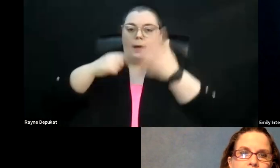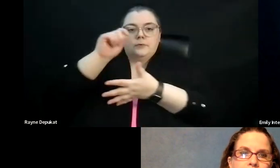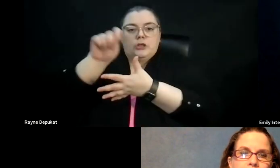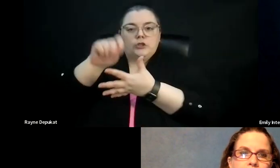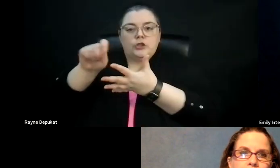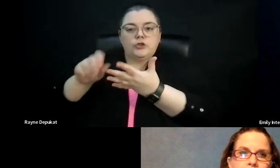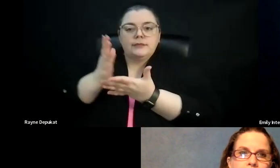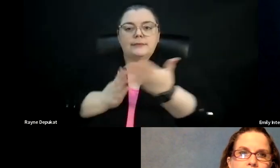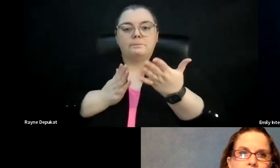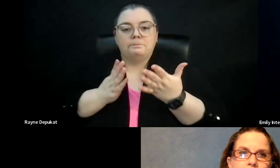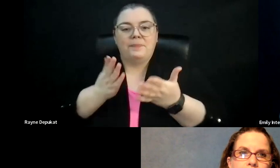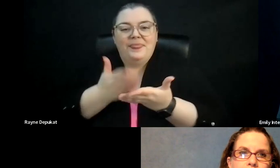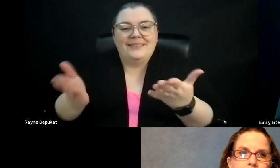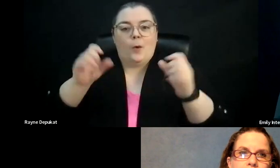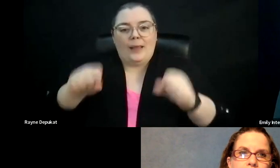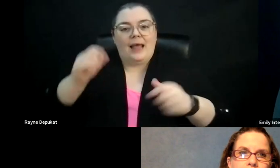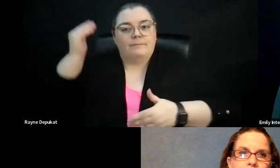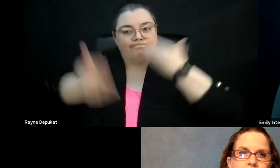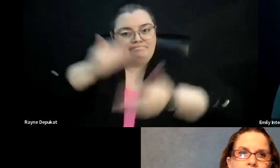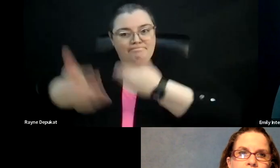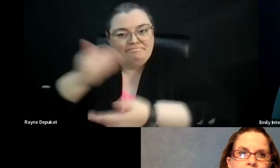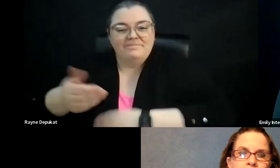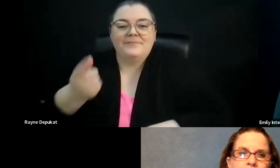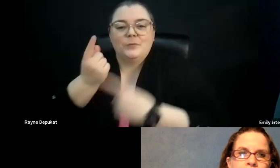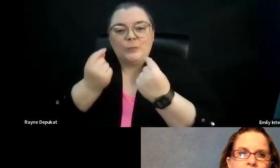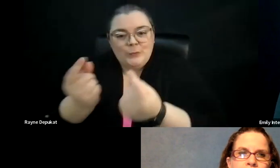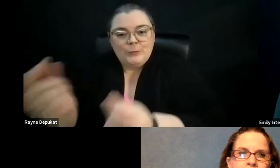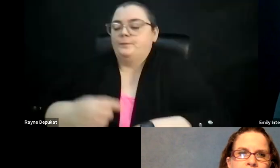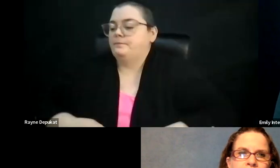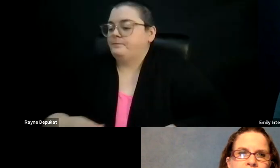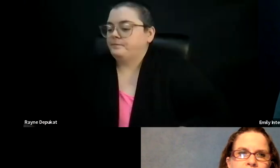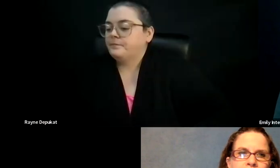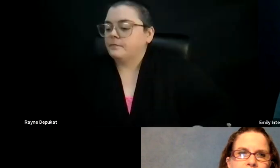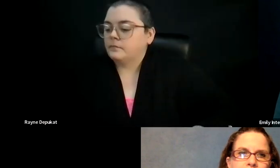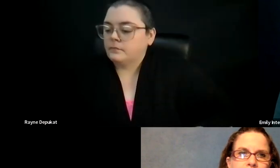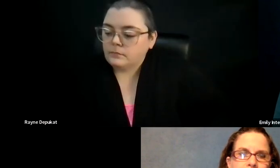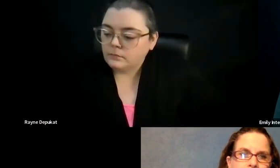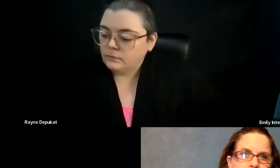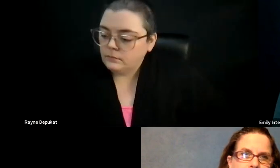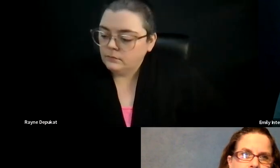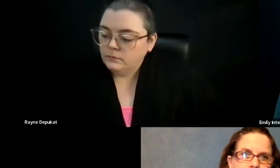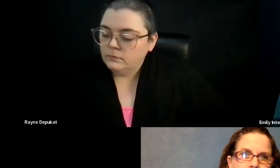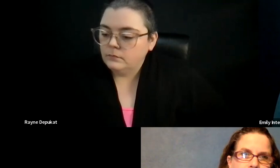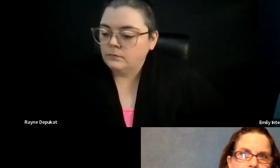Perfect. I'm just checking off things on my list so we can keep proceeding in our meeting and get through all these topics.